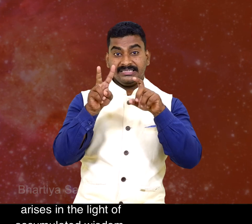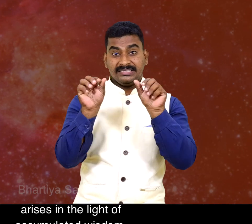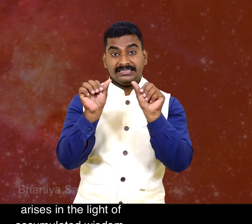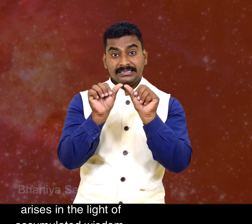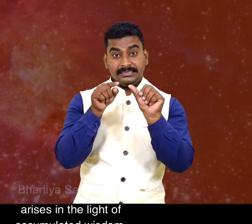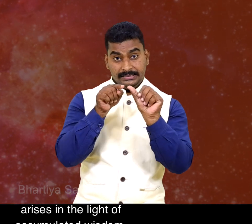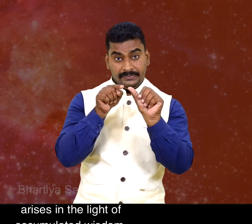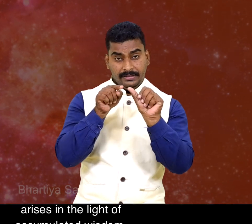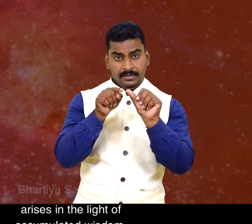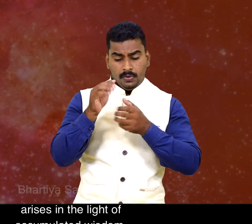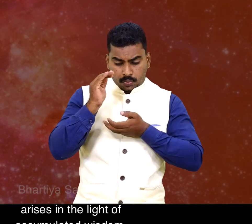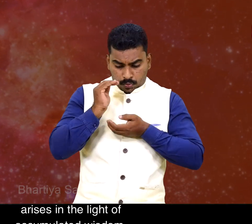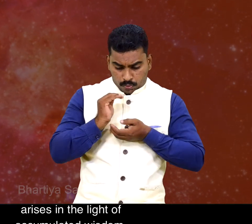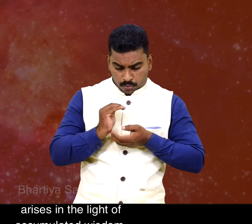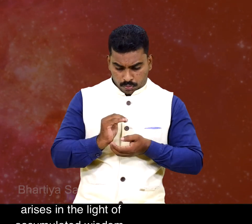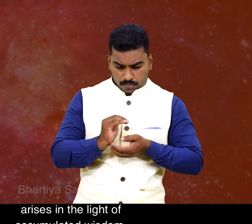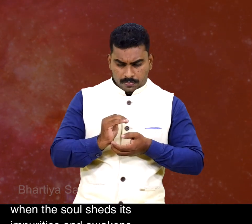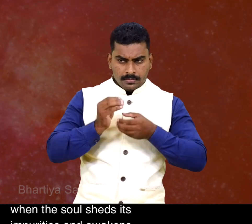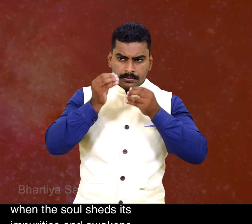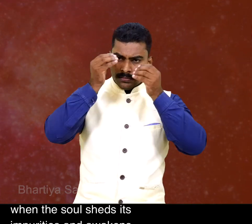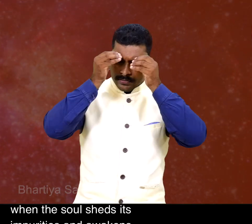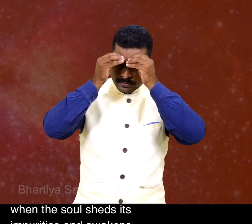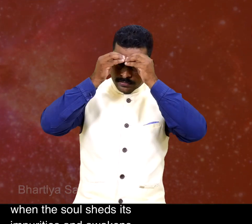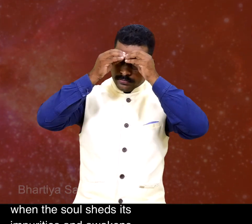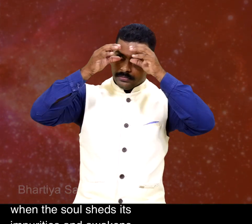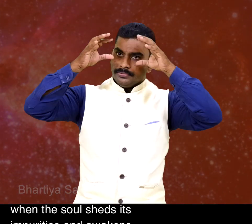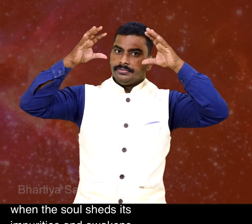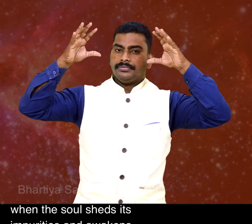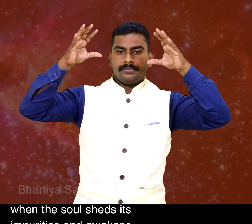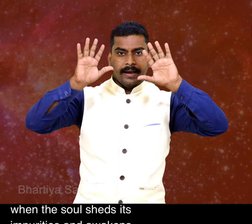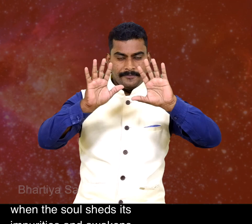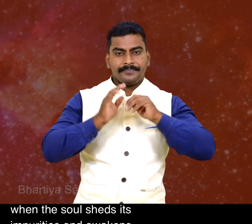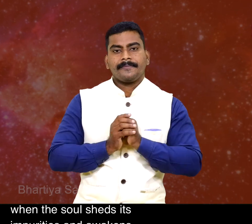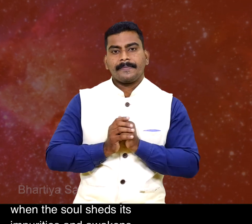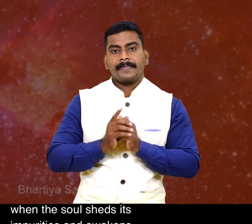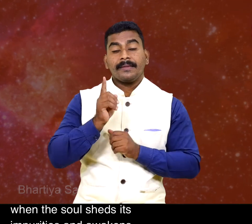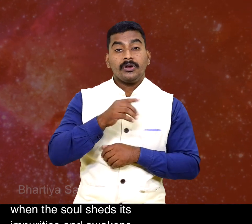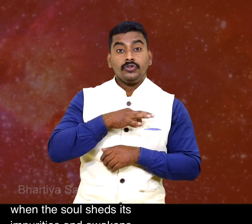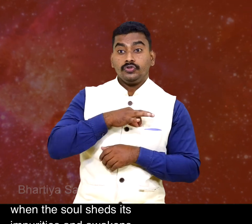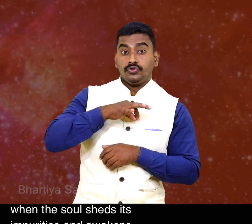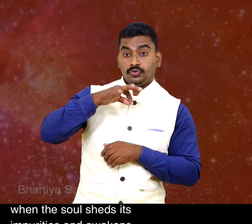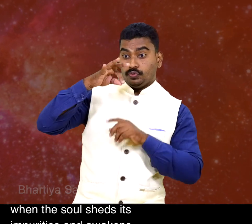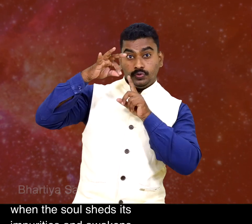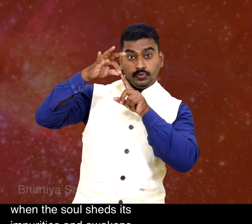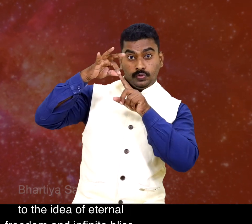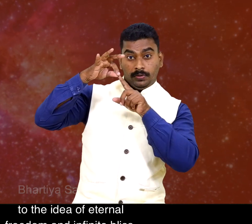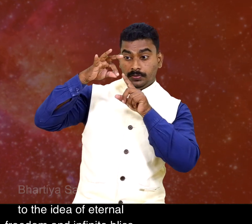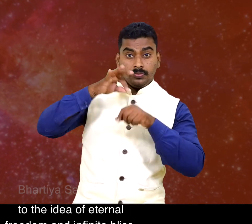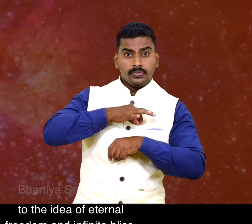light of accumulated wisdom, when the soul sheds its impurities and awakens to the idea